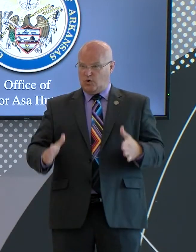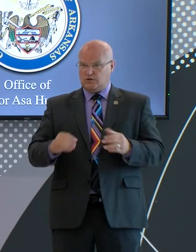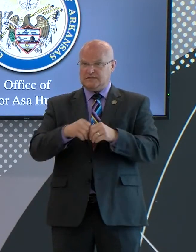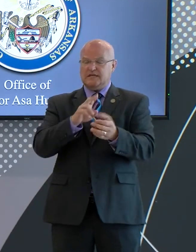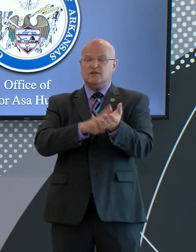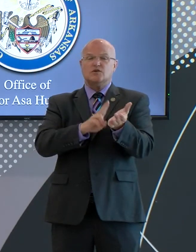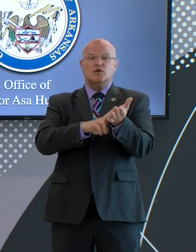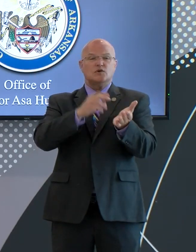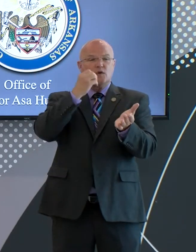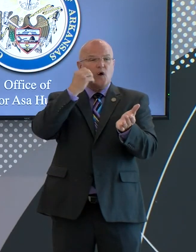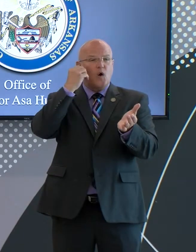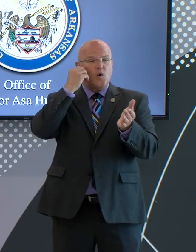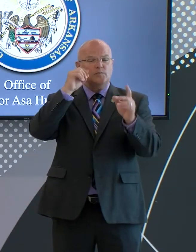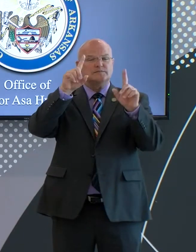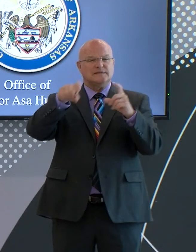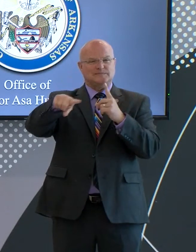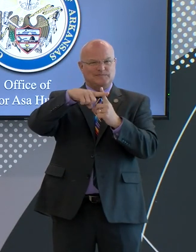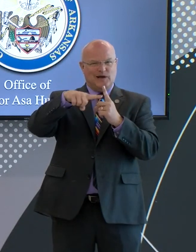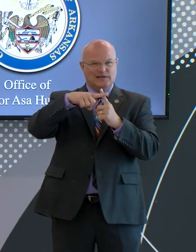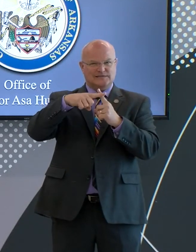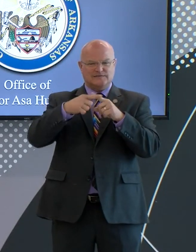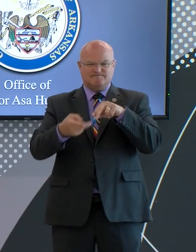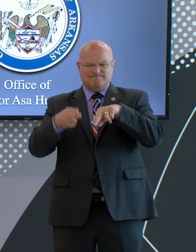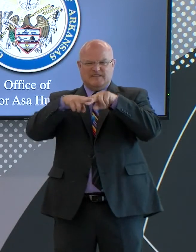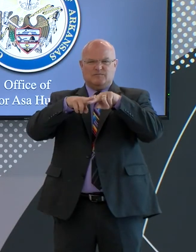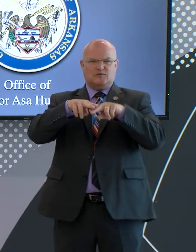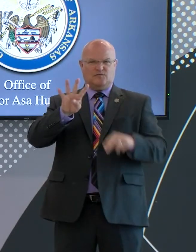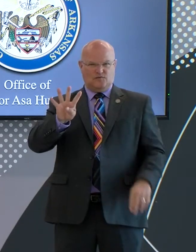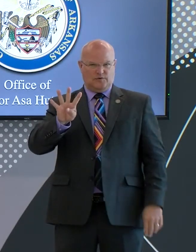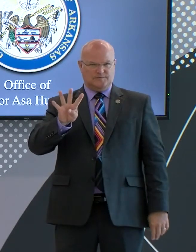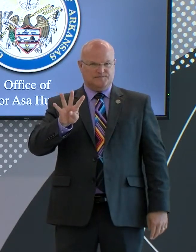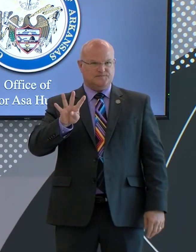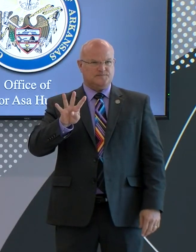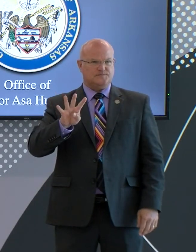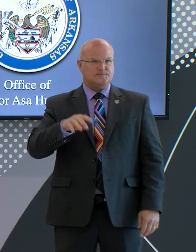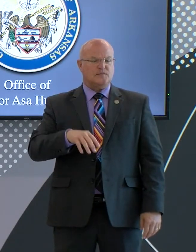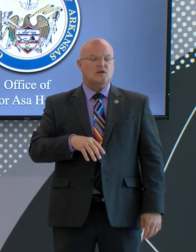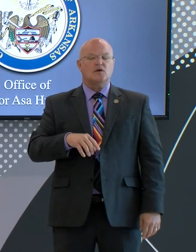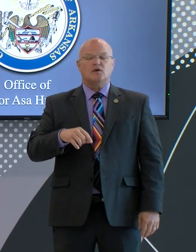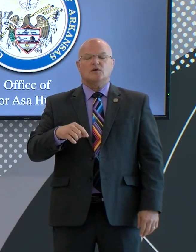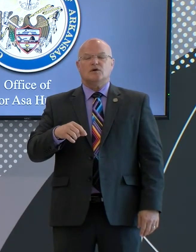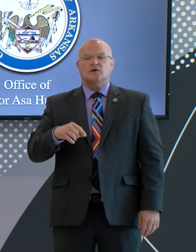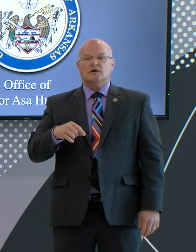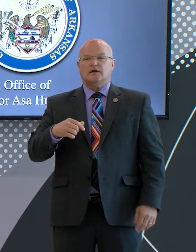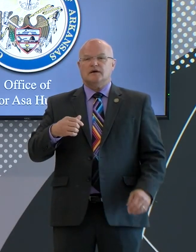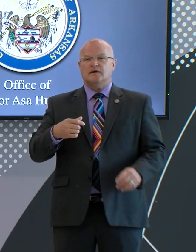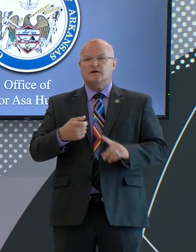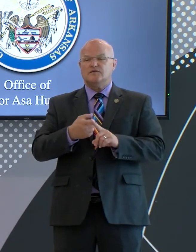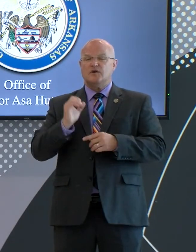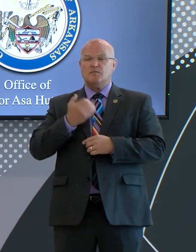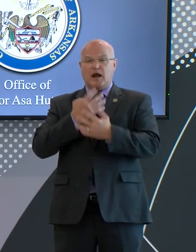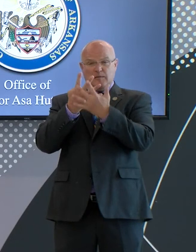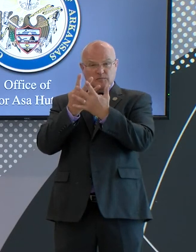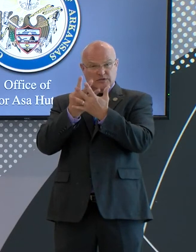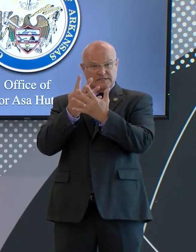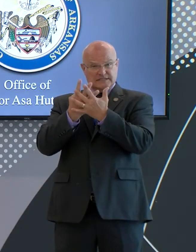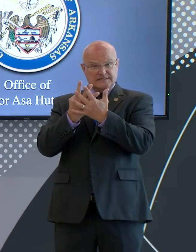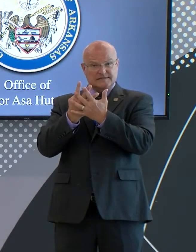nursing homes who have tested positive, and that's up 4 from yesterday. We have from our